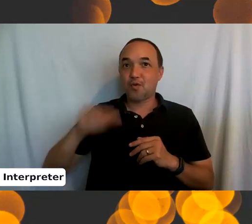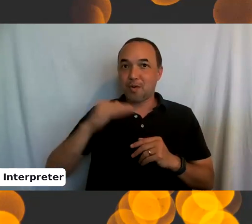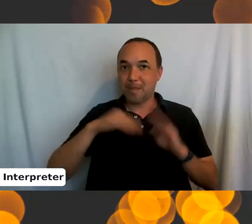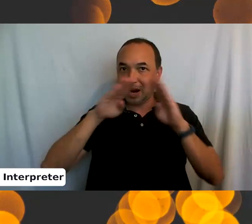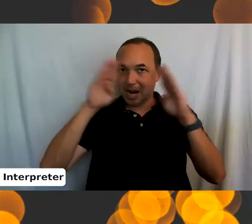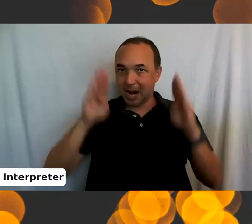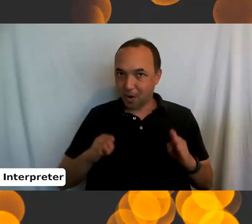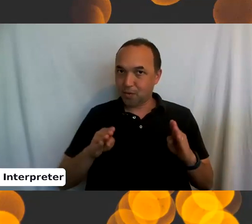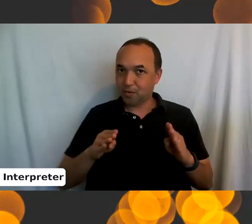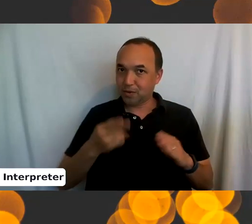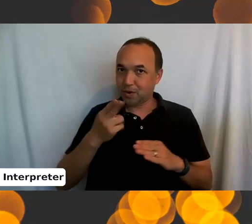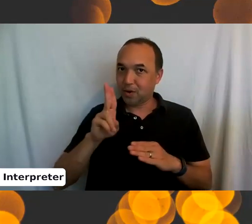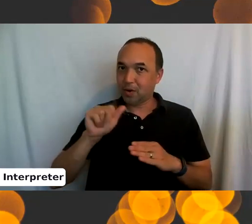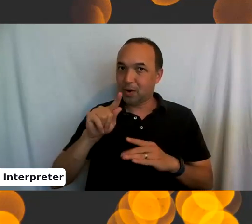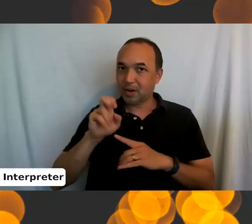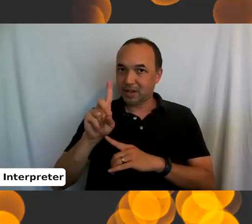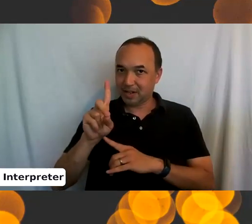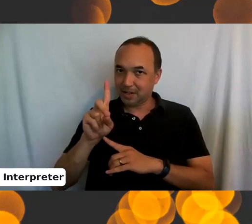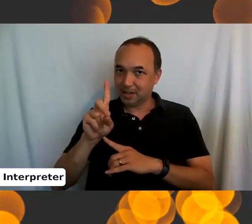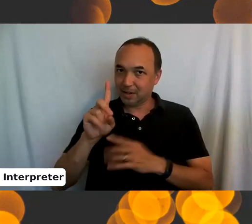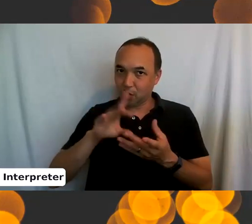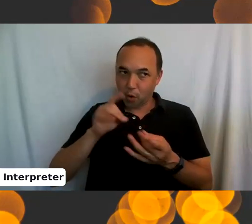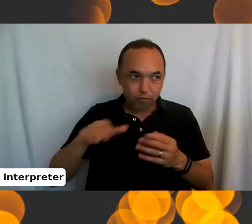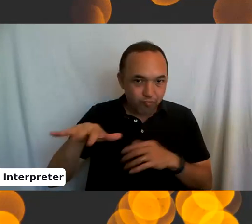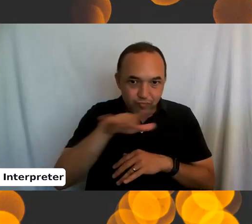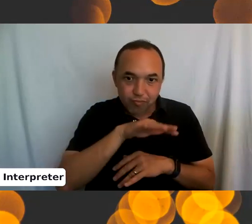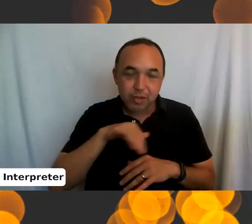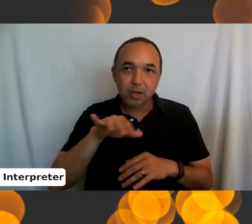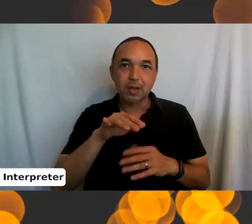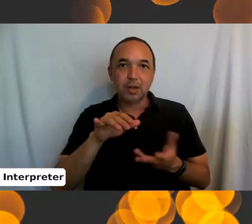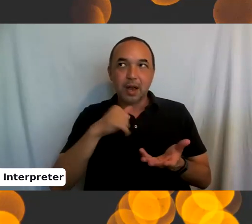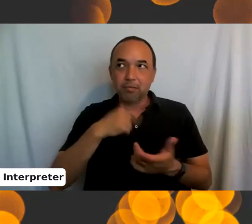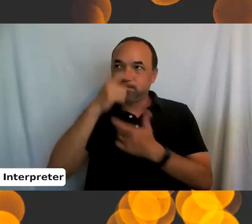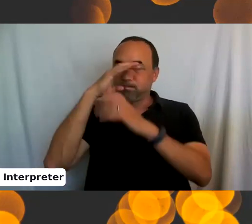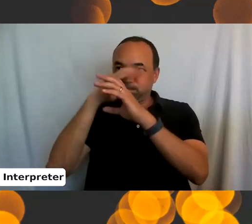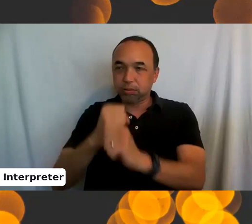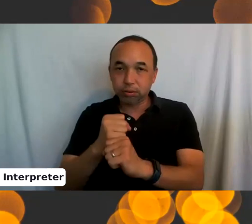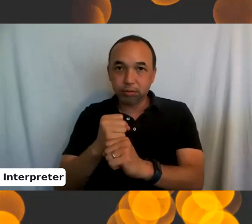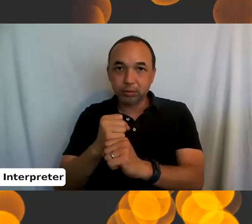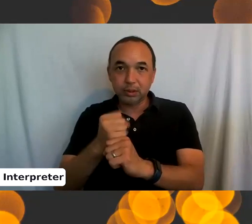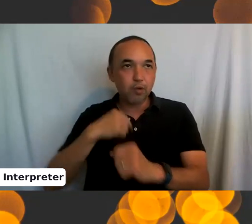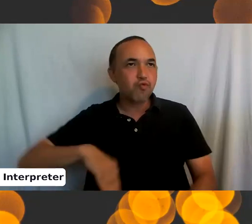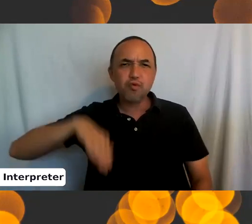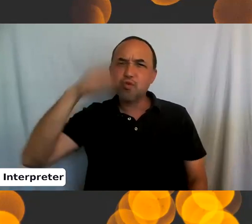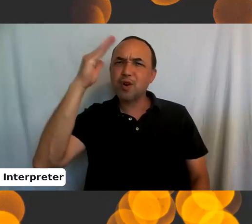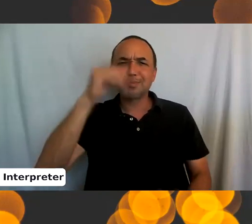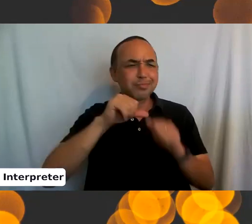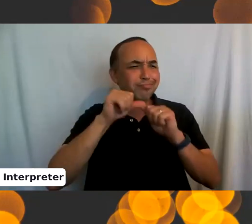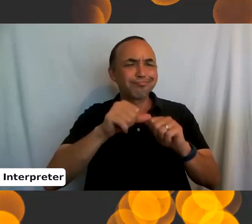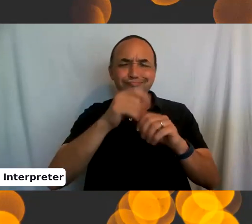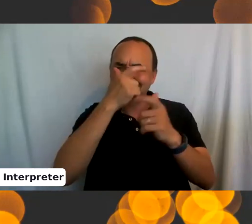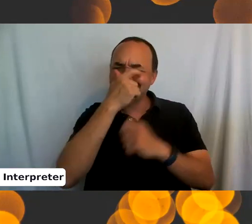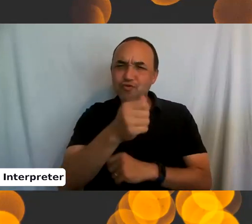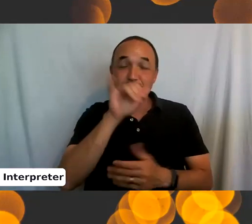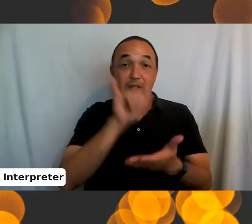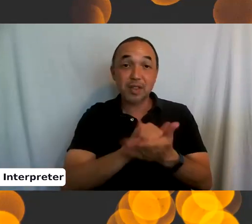as I got older, that interest and want to know what ghosts were never quite went away. And it, luckily for me,